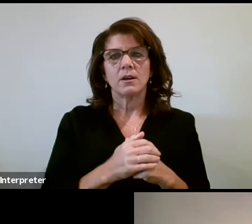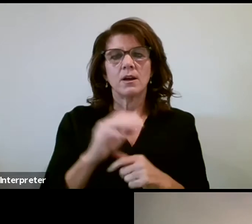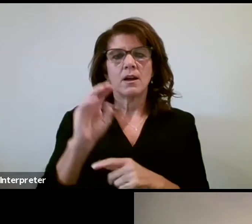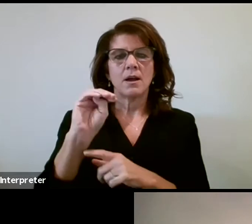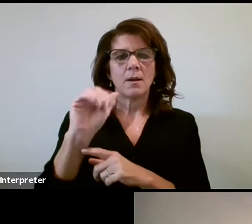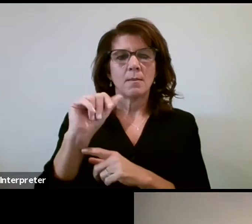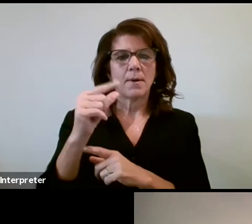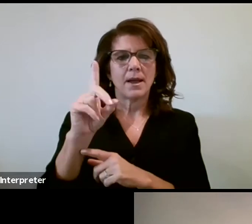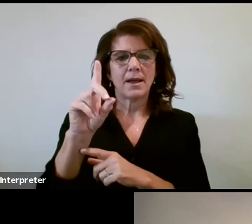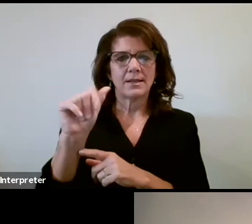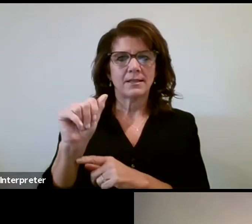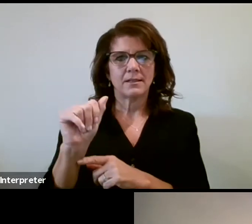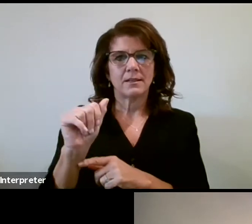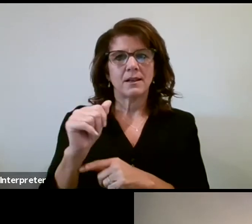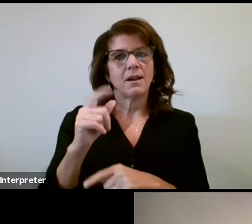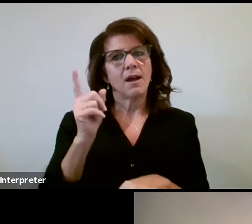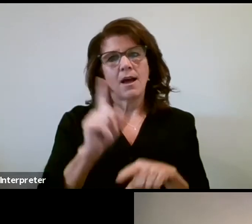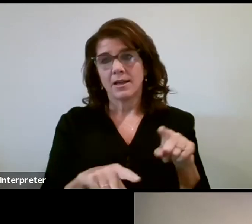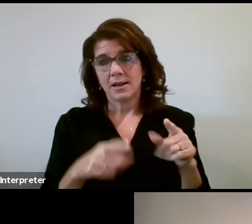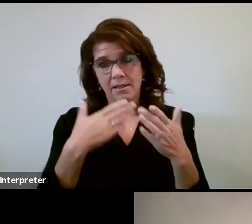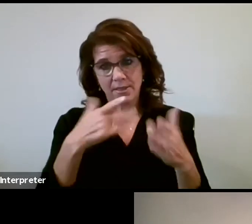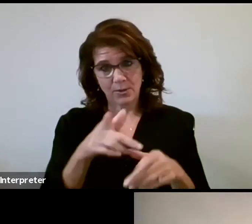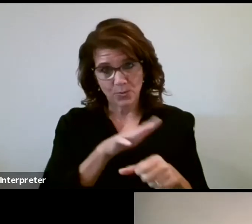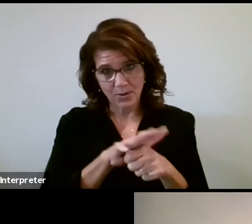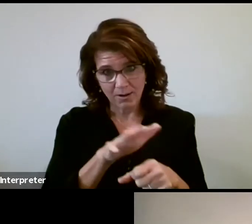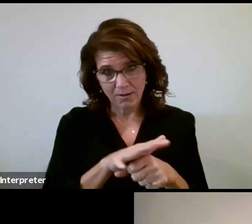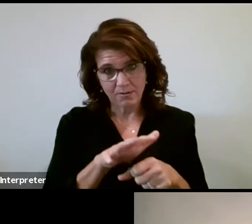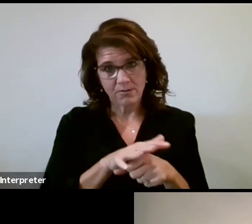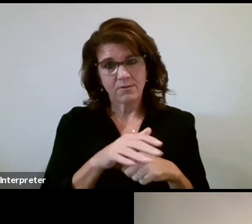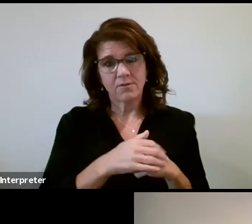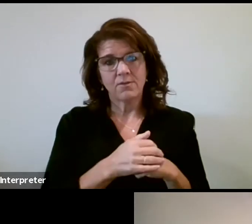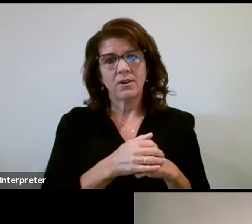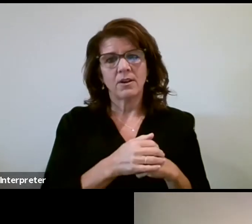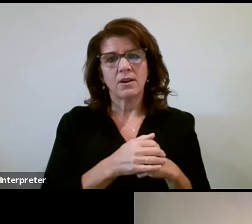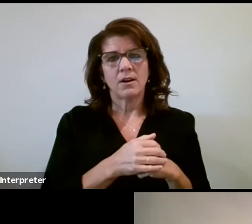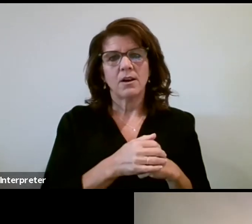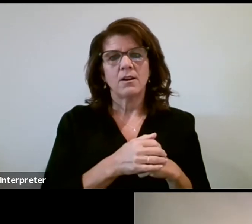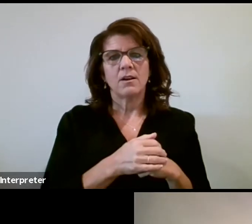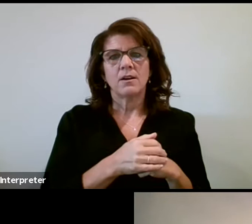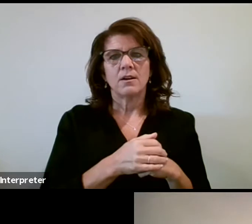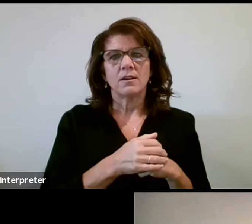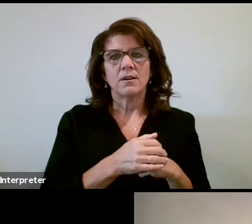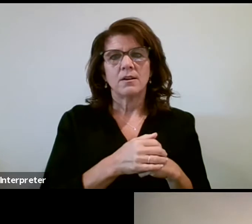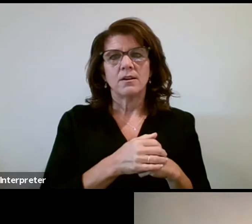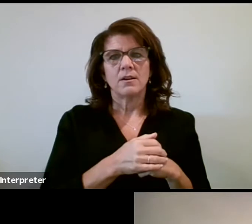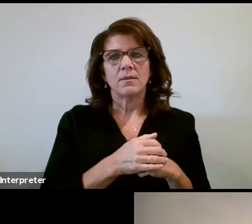Magda, I cannot thank you enough. Talk about